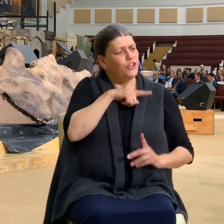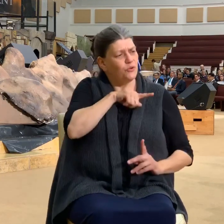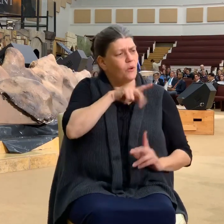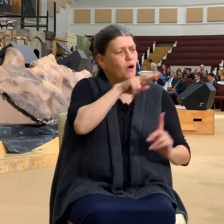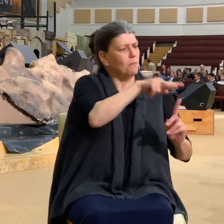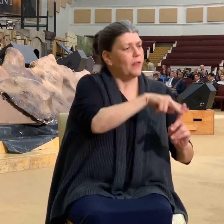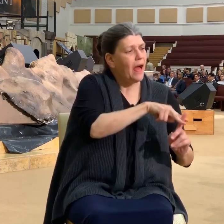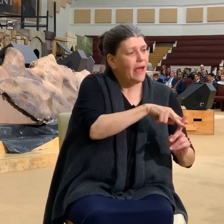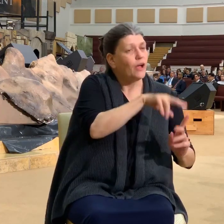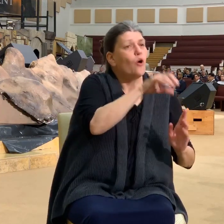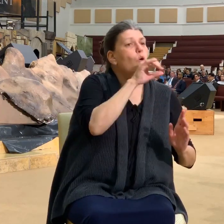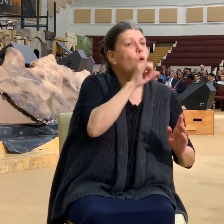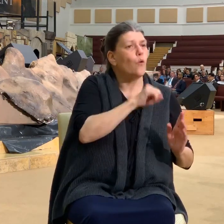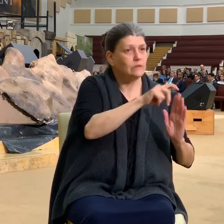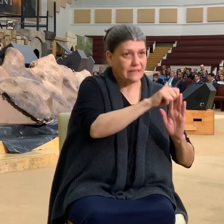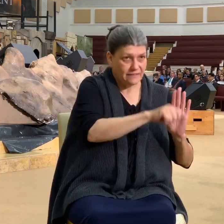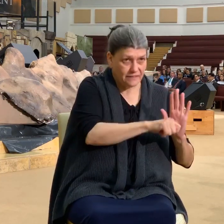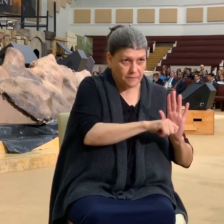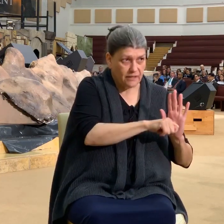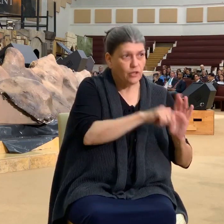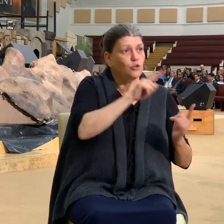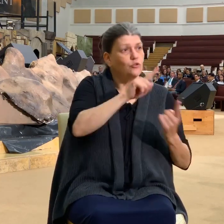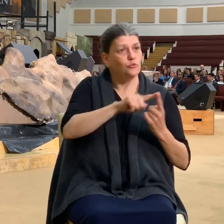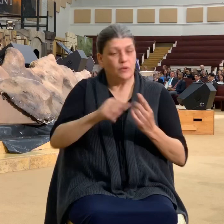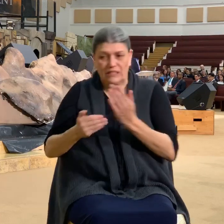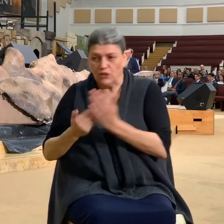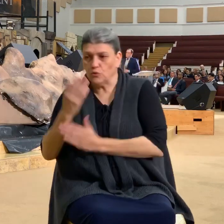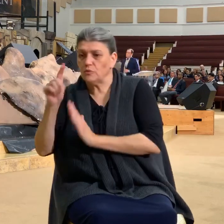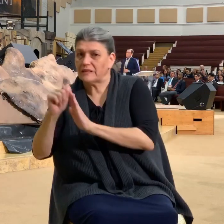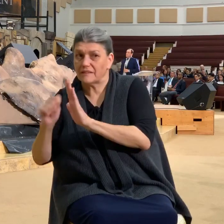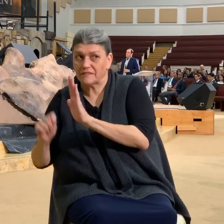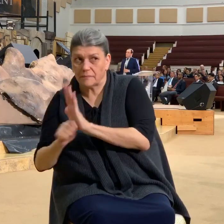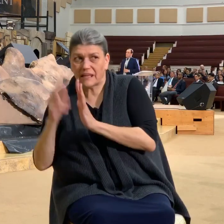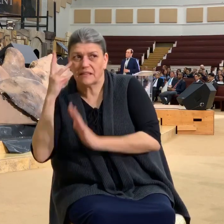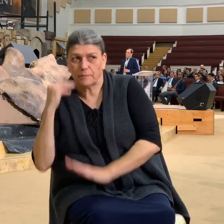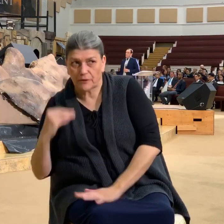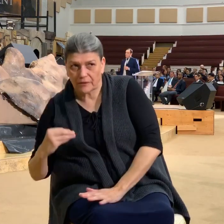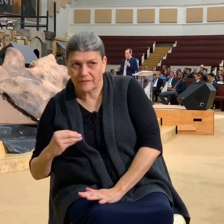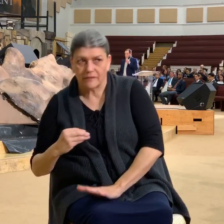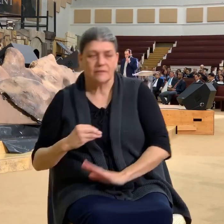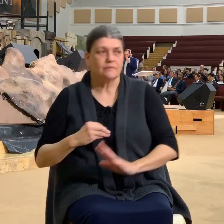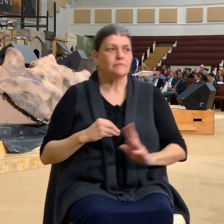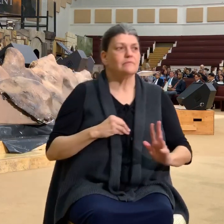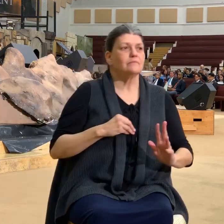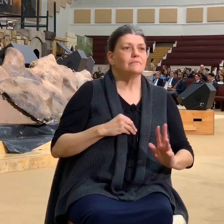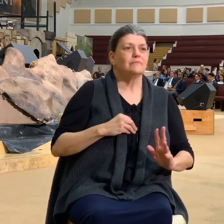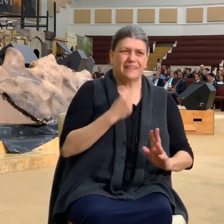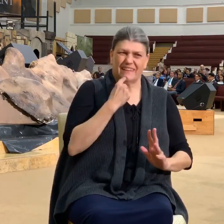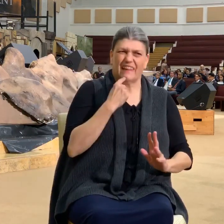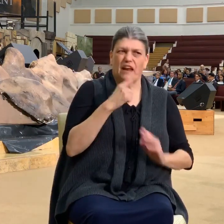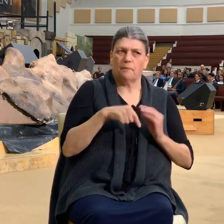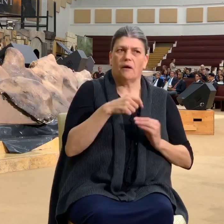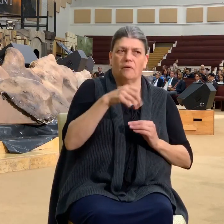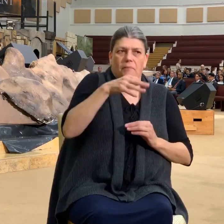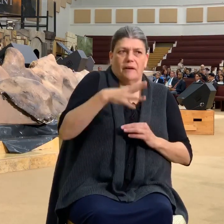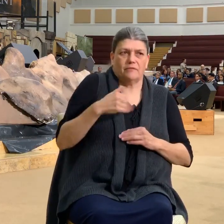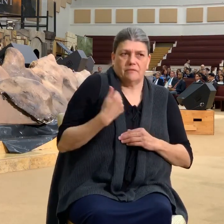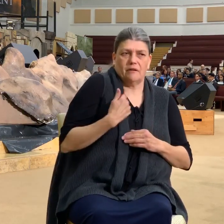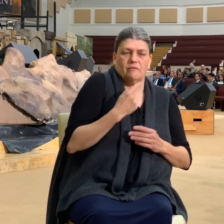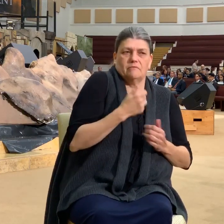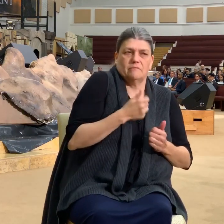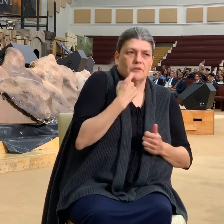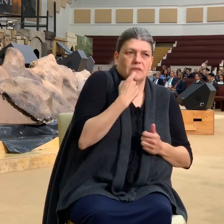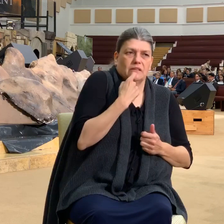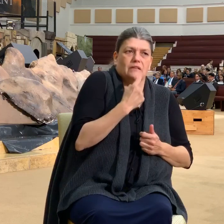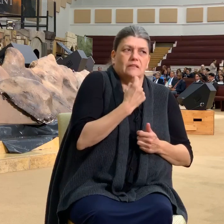New Testament experience. What I want to remind you of, and I don't think I need to do this, but I want to remind you, the